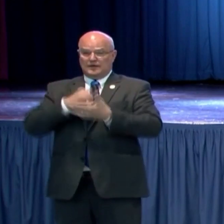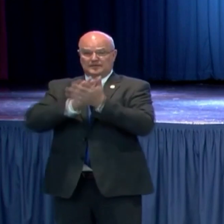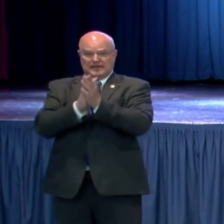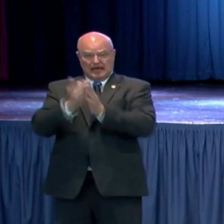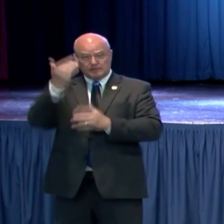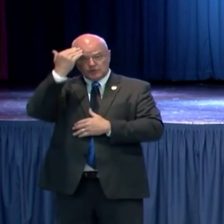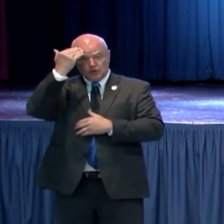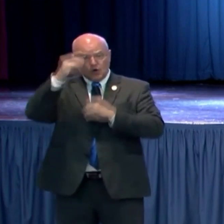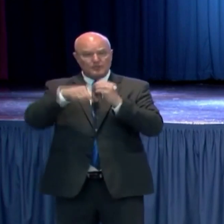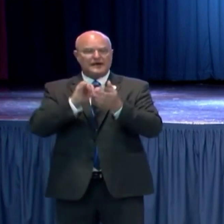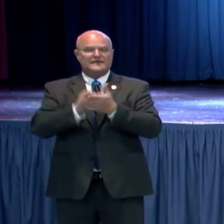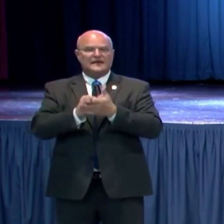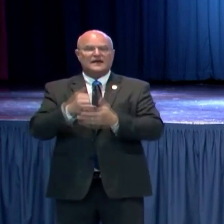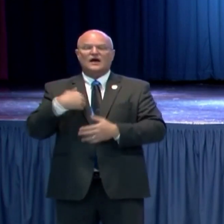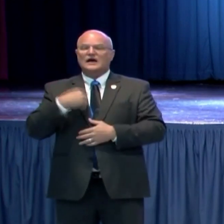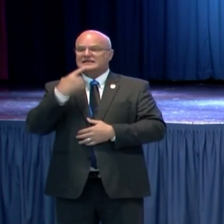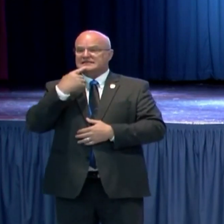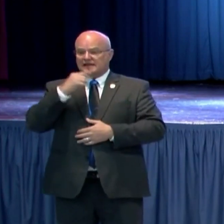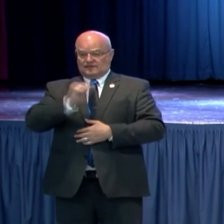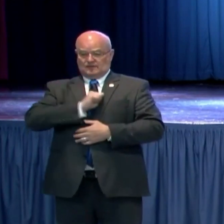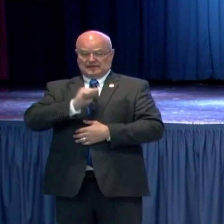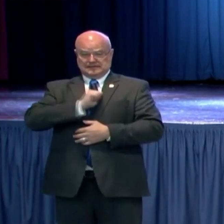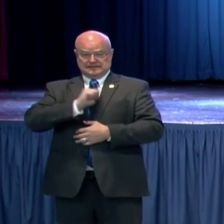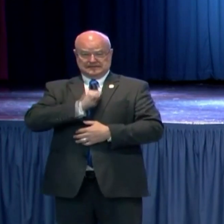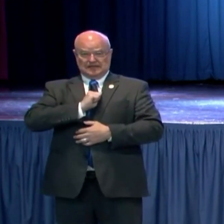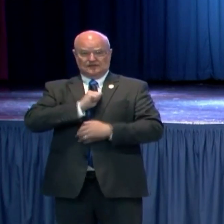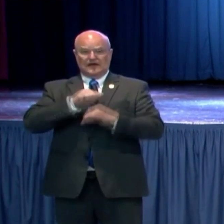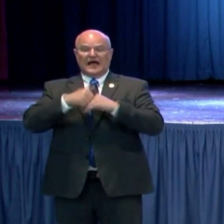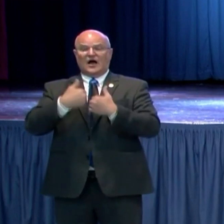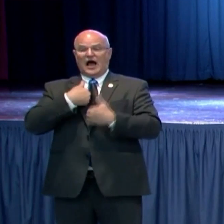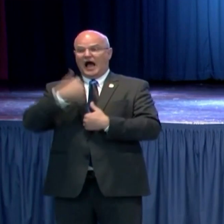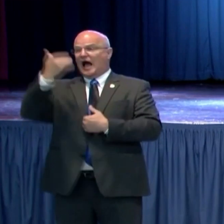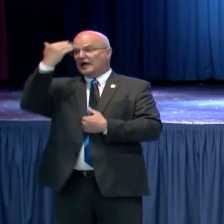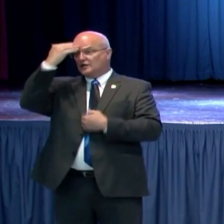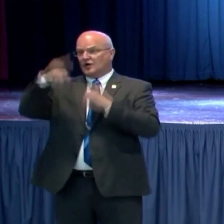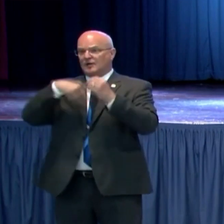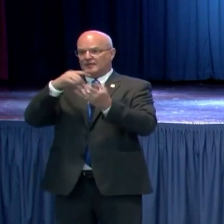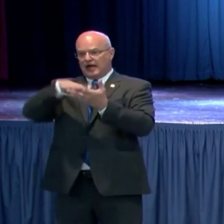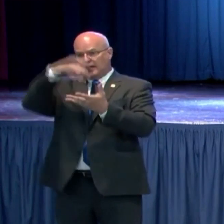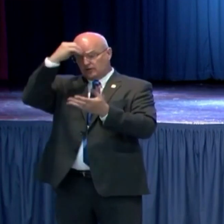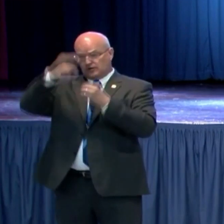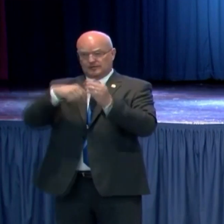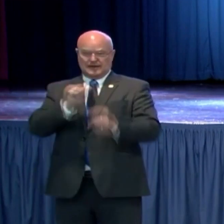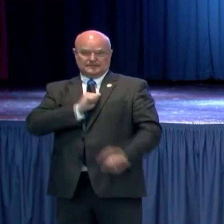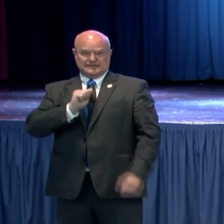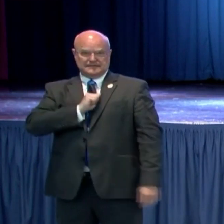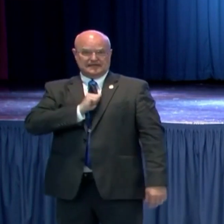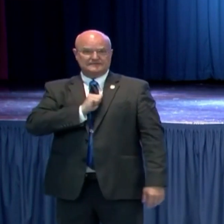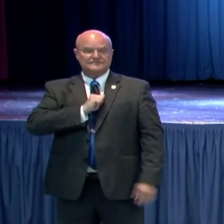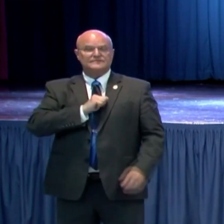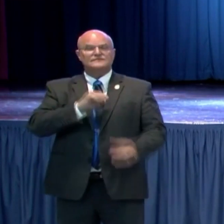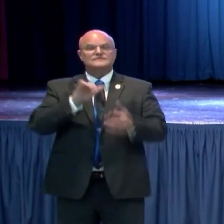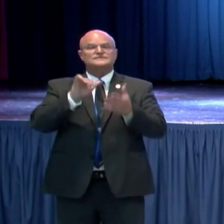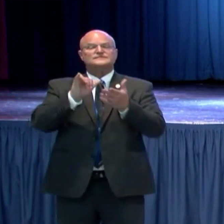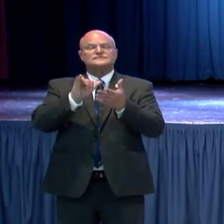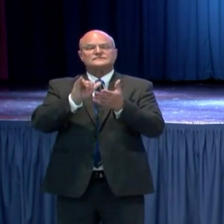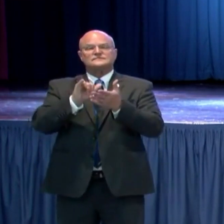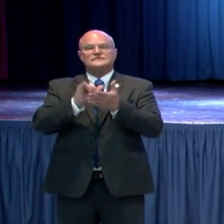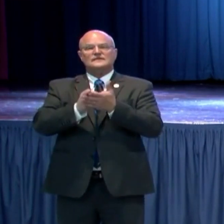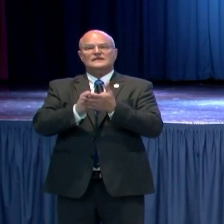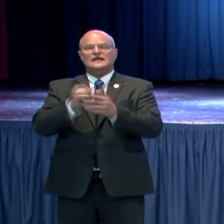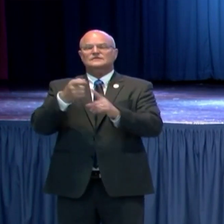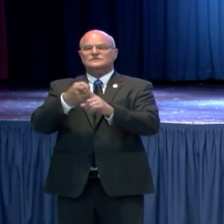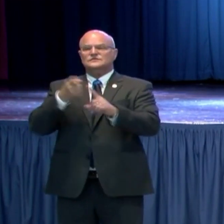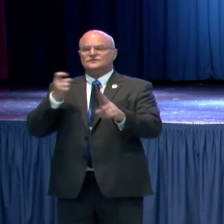became to know about it, all I can speak is for myself as to how I learned about it. And that